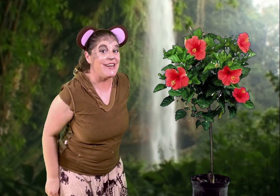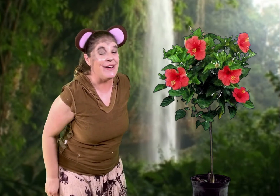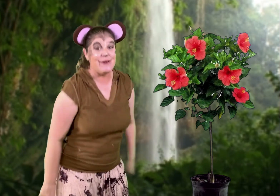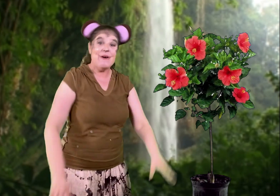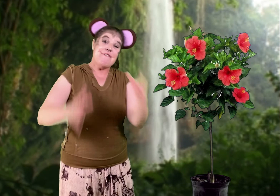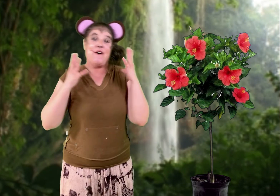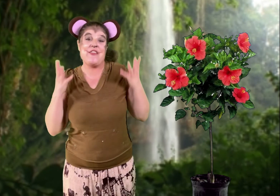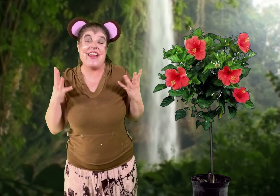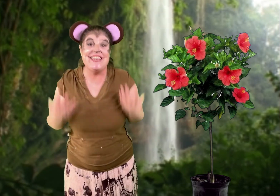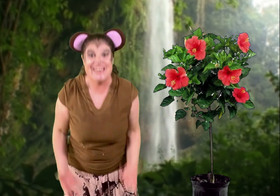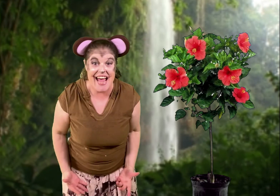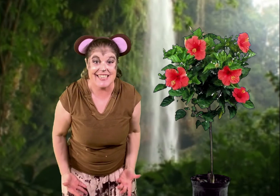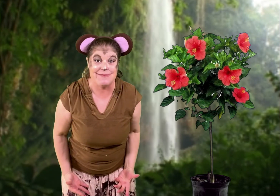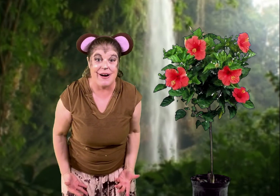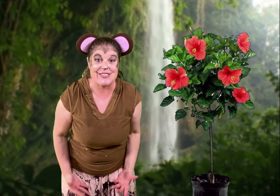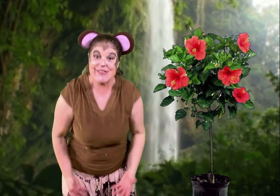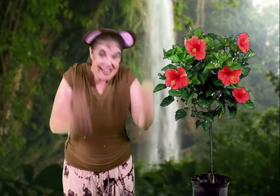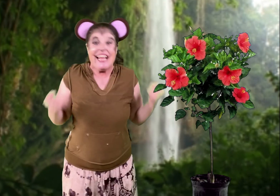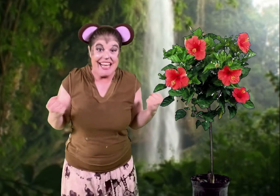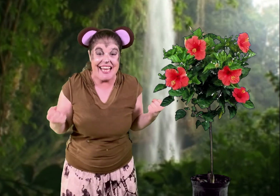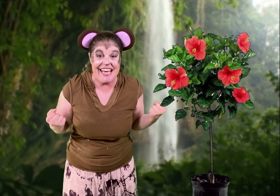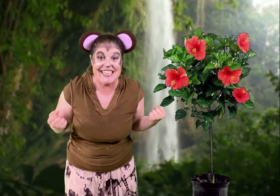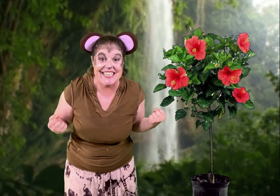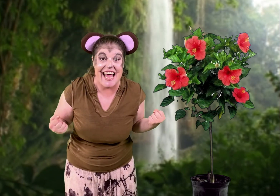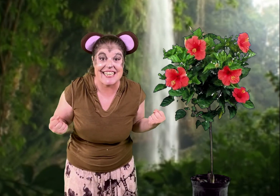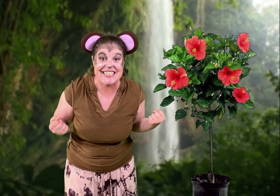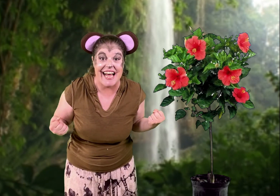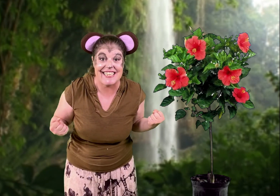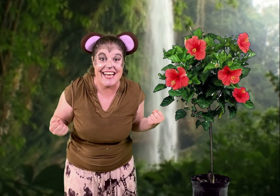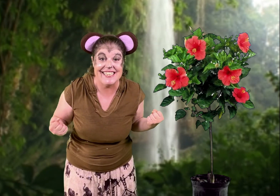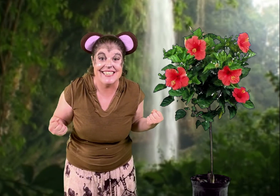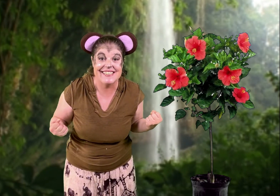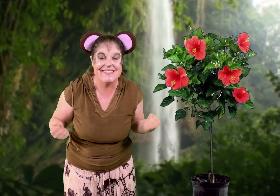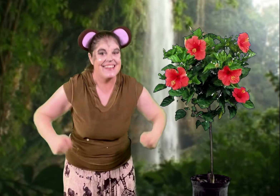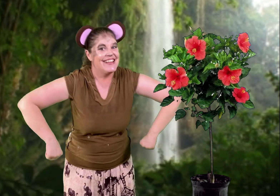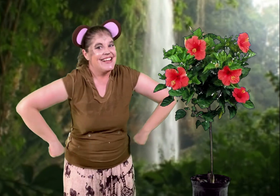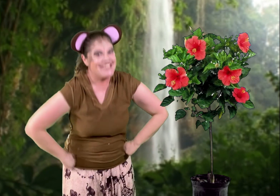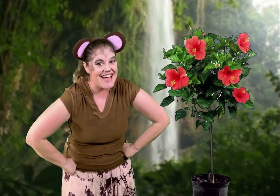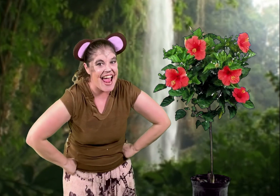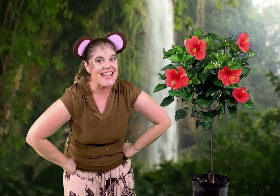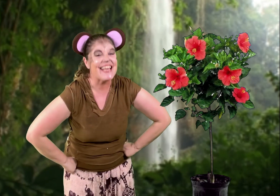new for the next module. Isn't that exciting? Take